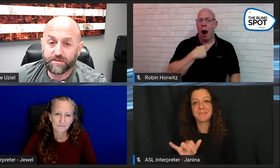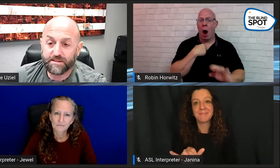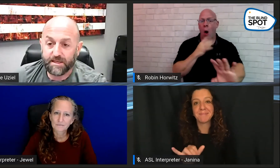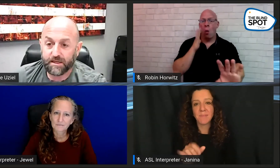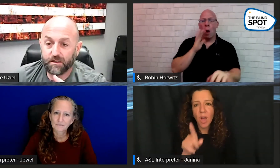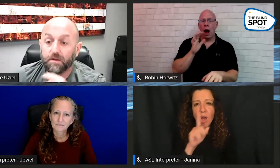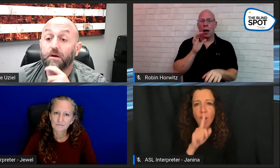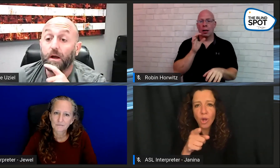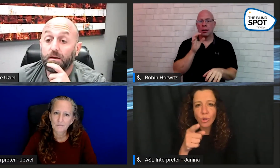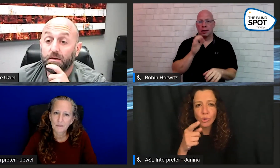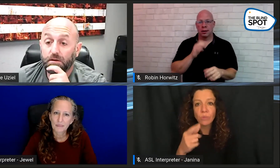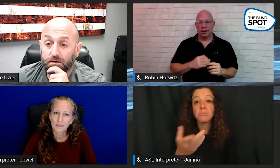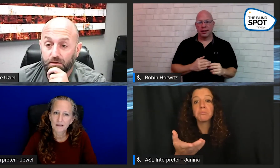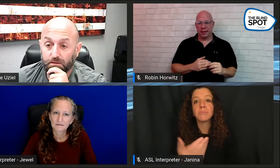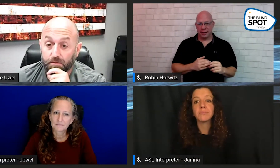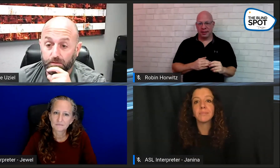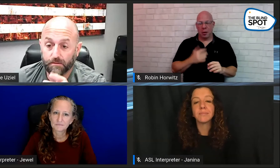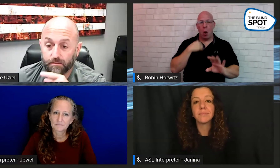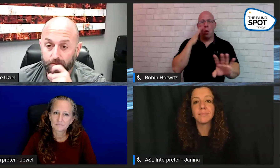Are you seeing? Go ahead.